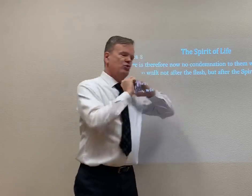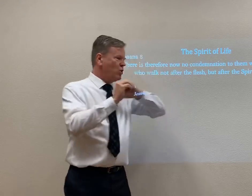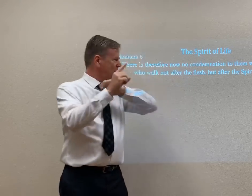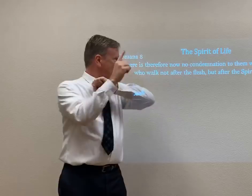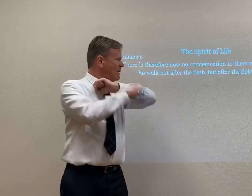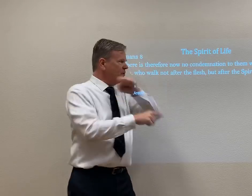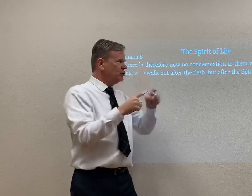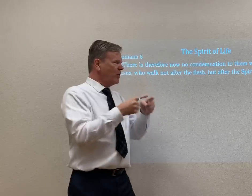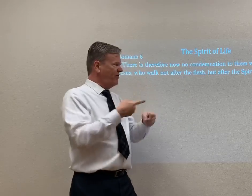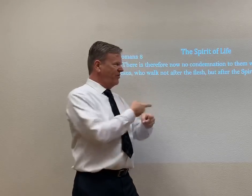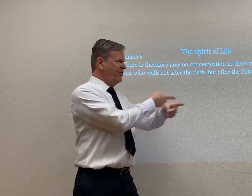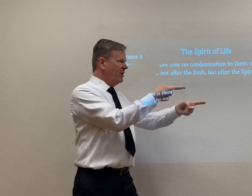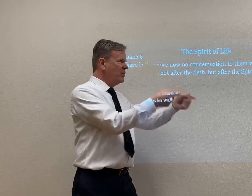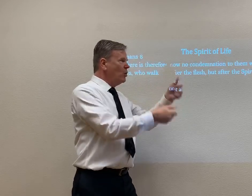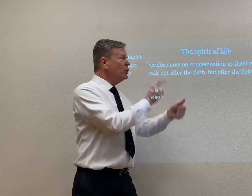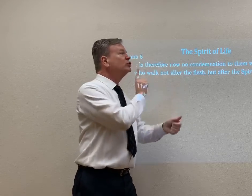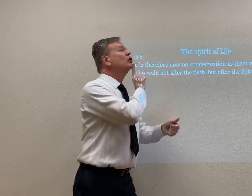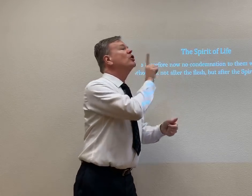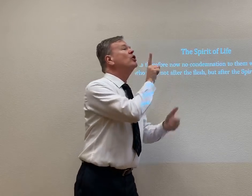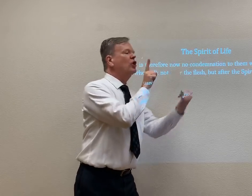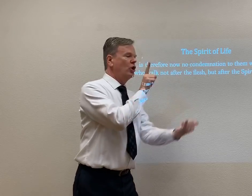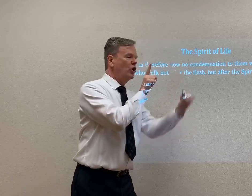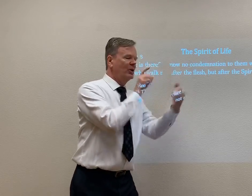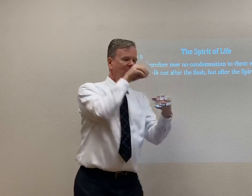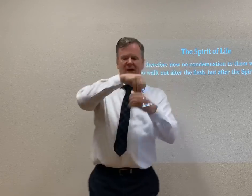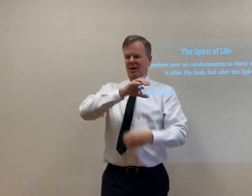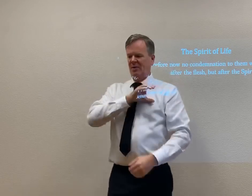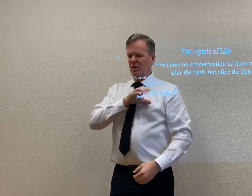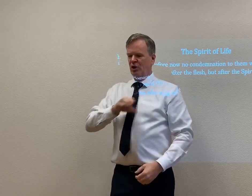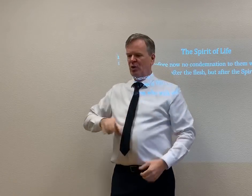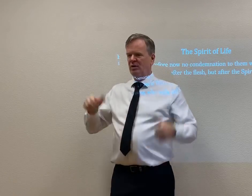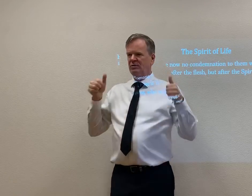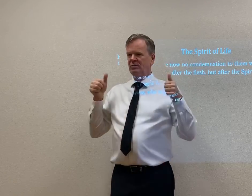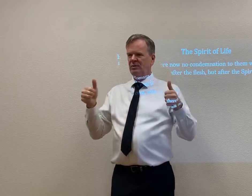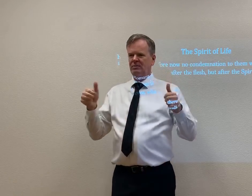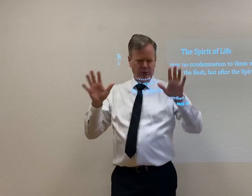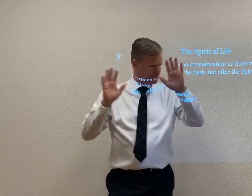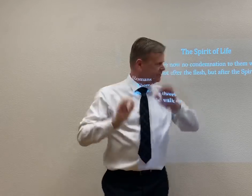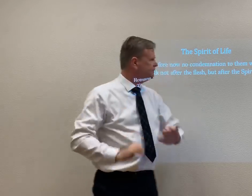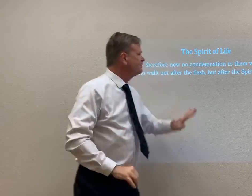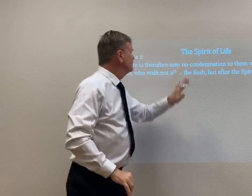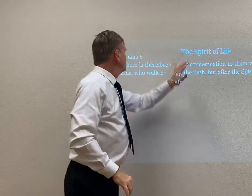So there is no condemnation to them which are currently presently in Christ.